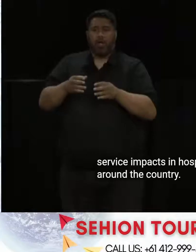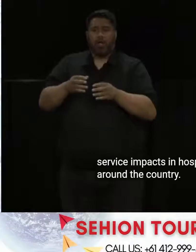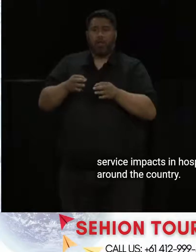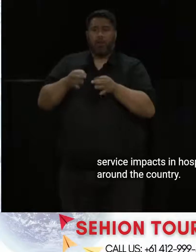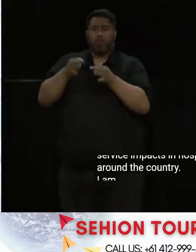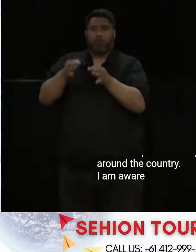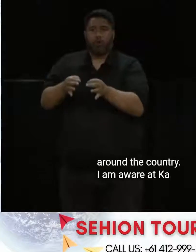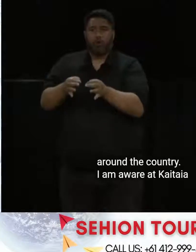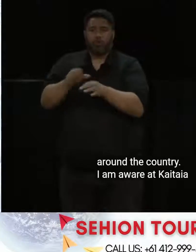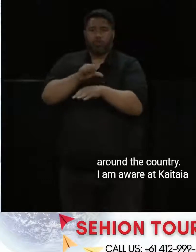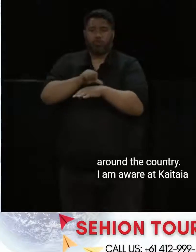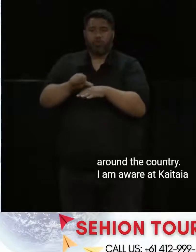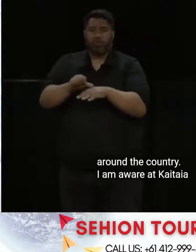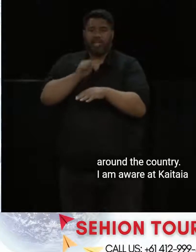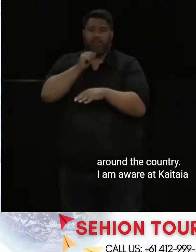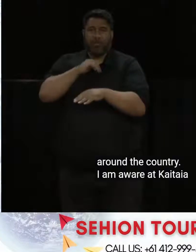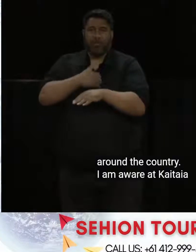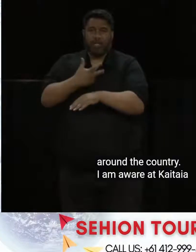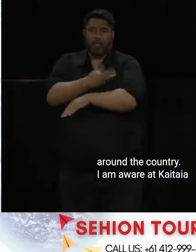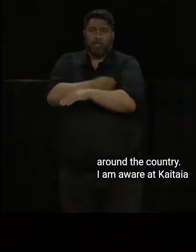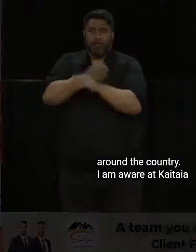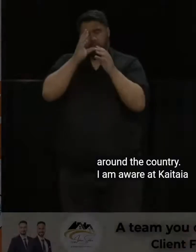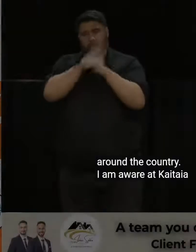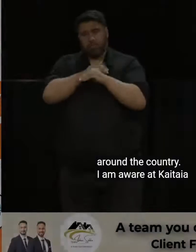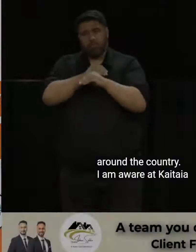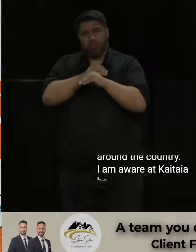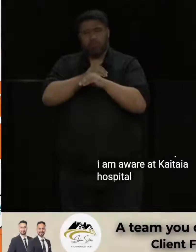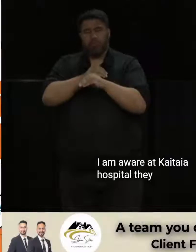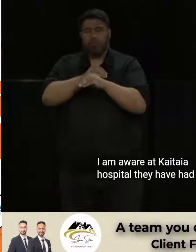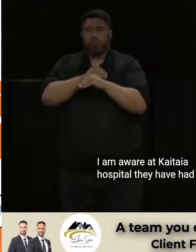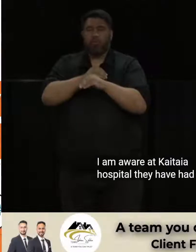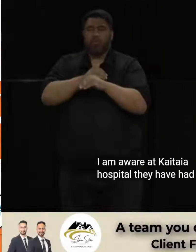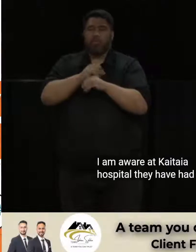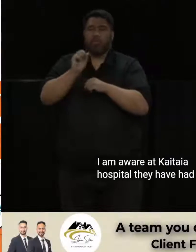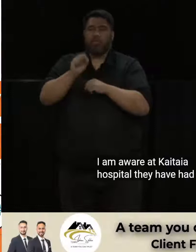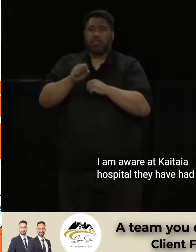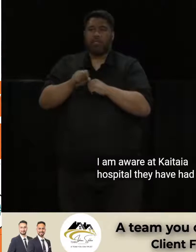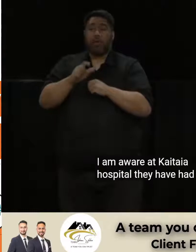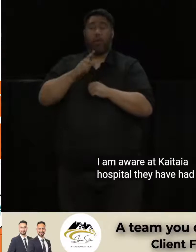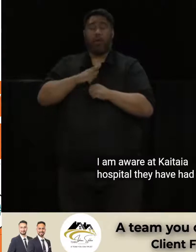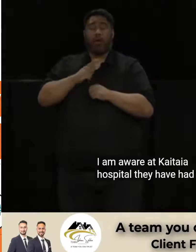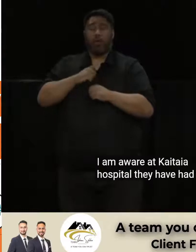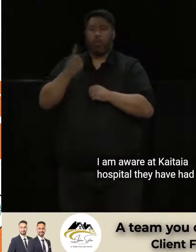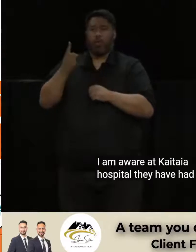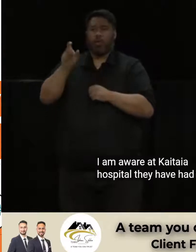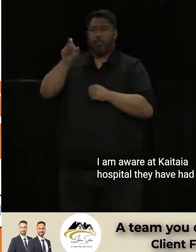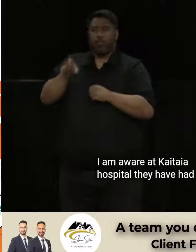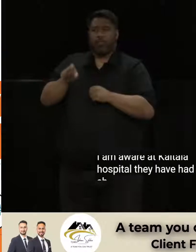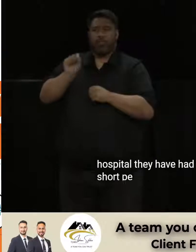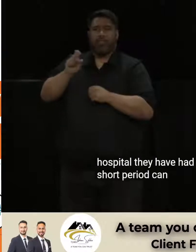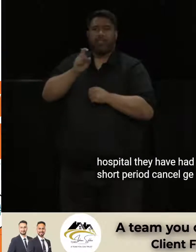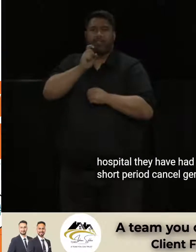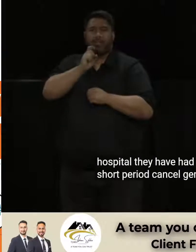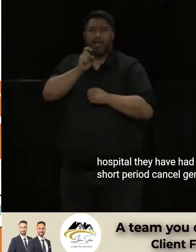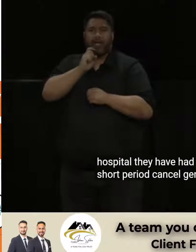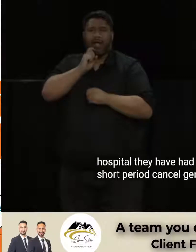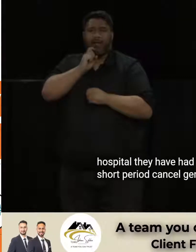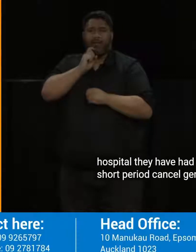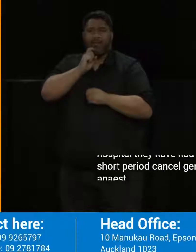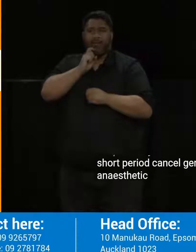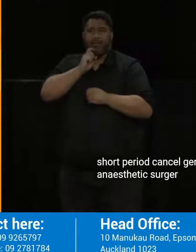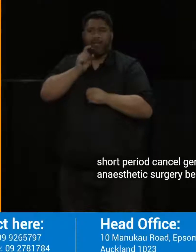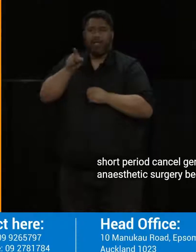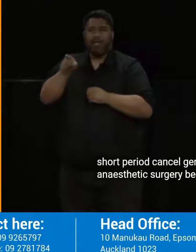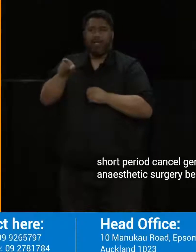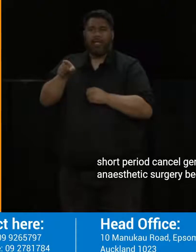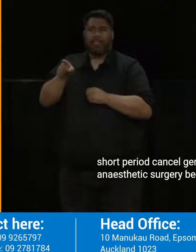do surgery that doesn't require general anaesthetic, because they had a key person who was not prepared